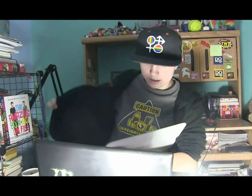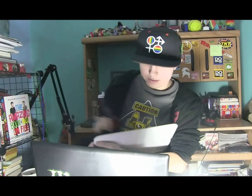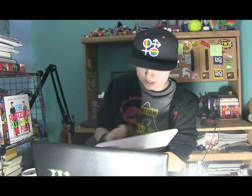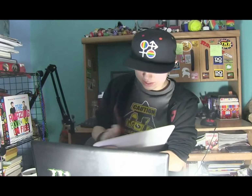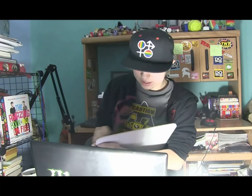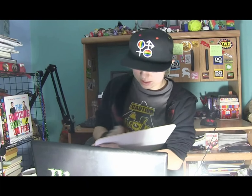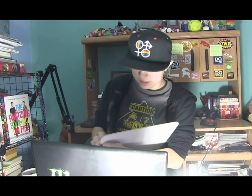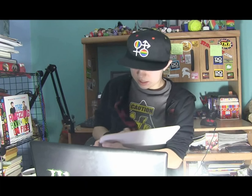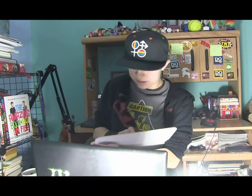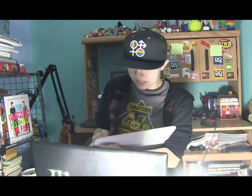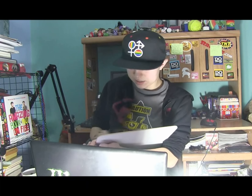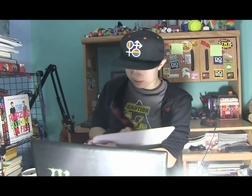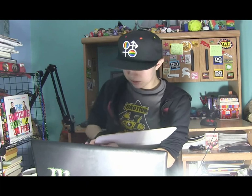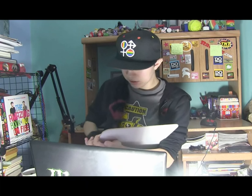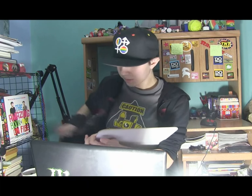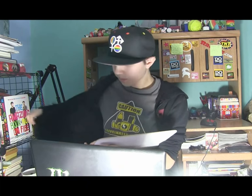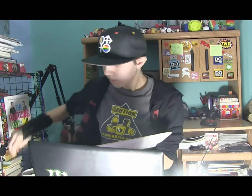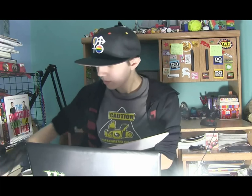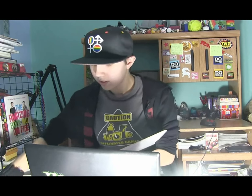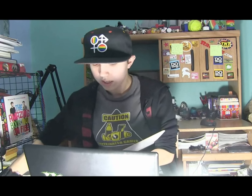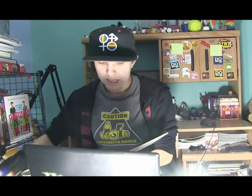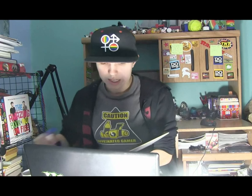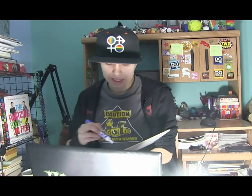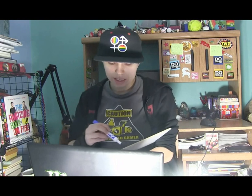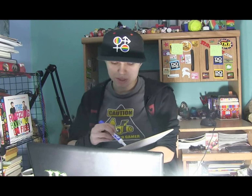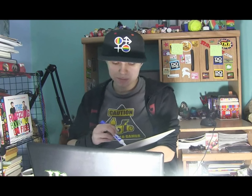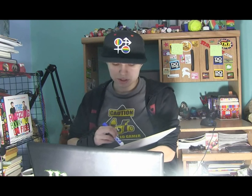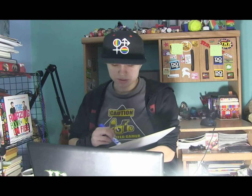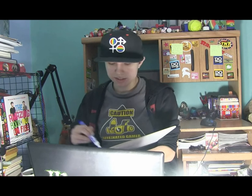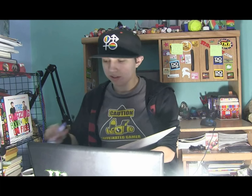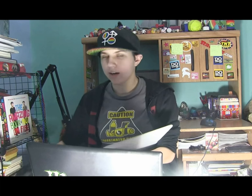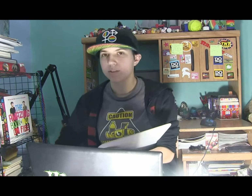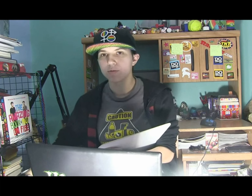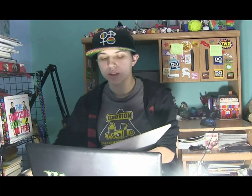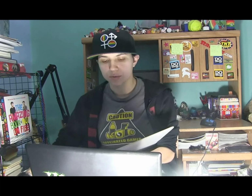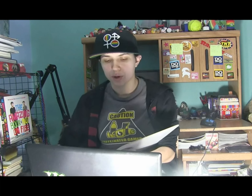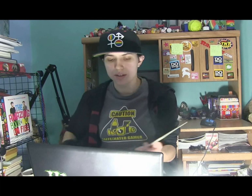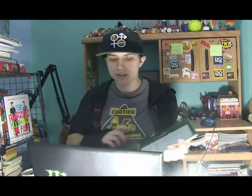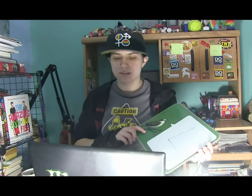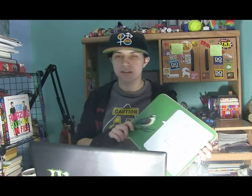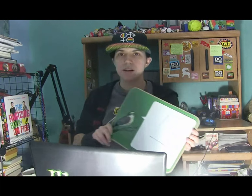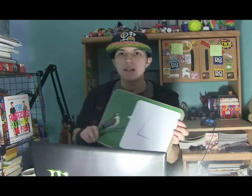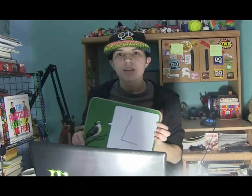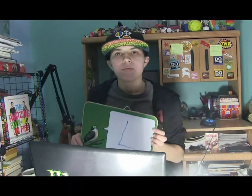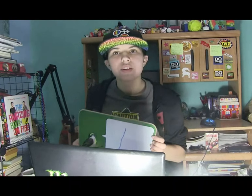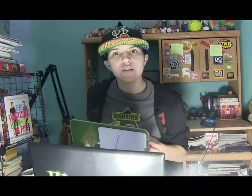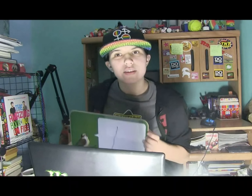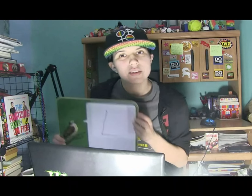Alright, next letter. A lot of people already know how to do this one. You know, this is